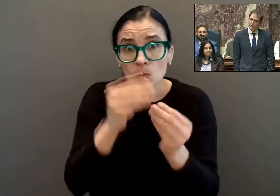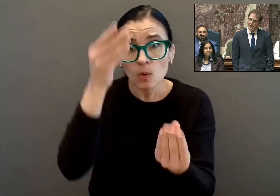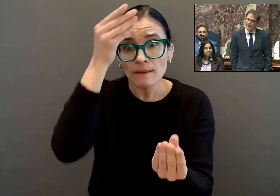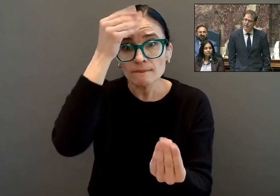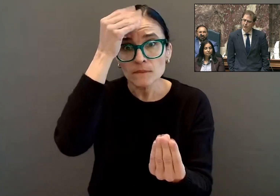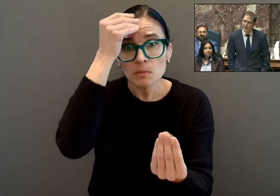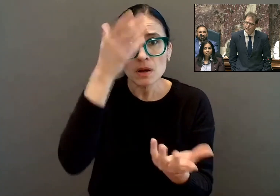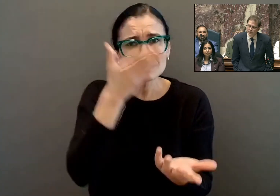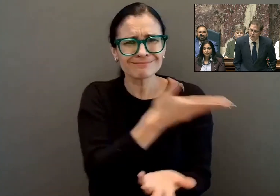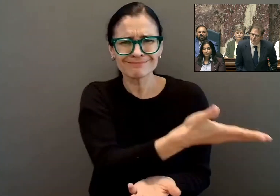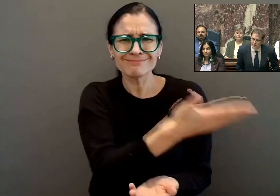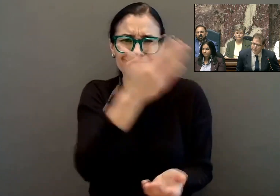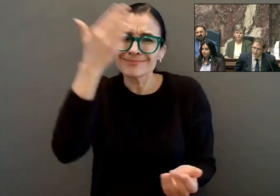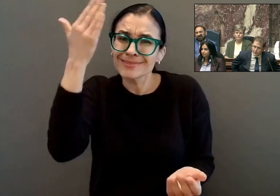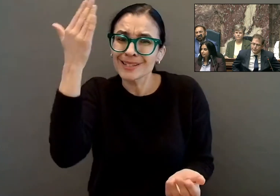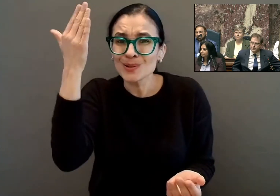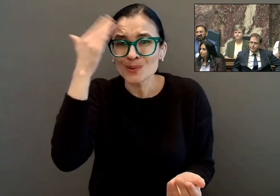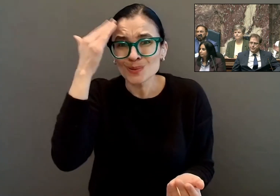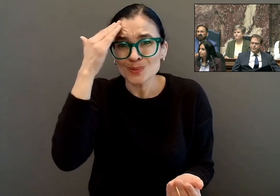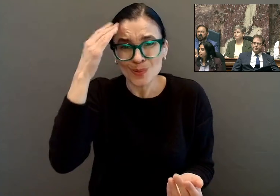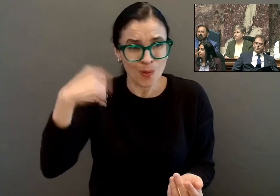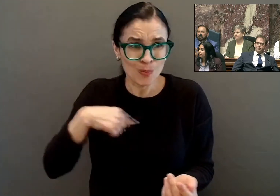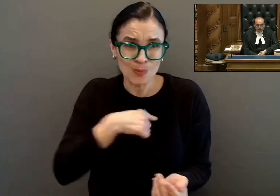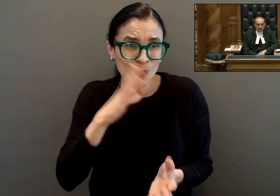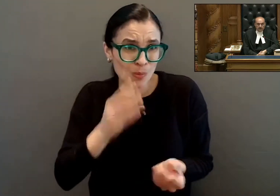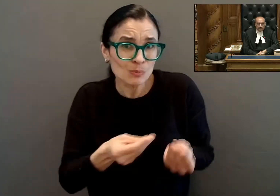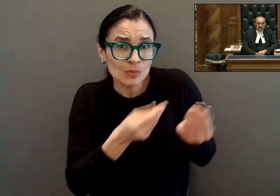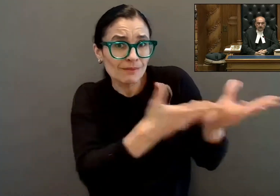we'll provide that information.